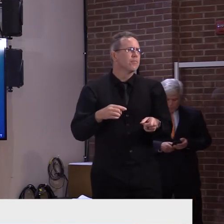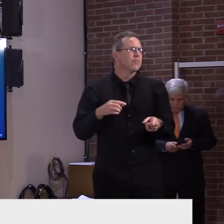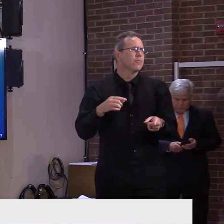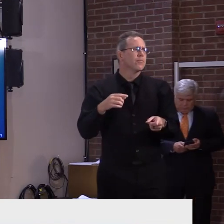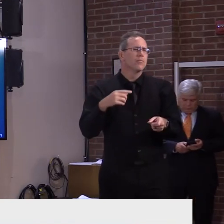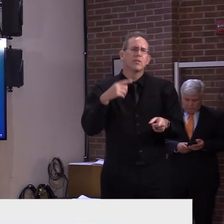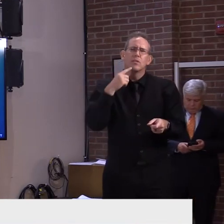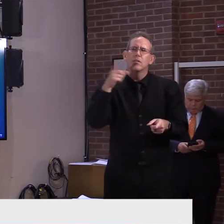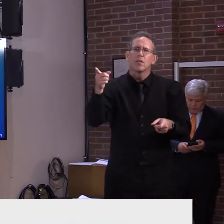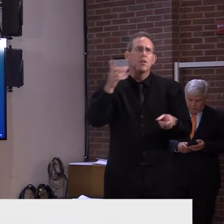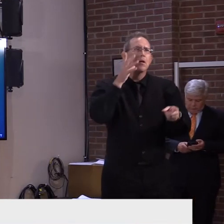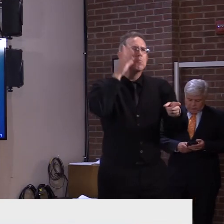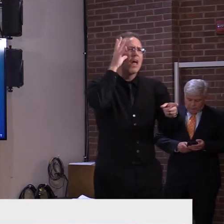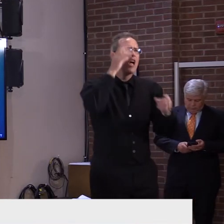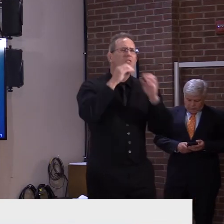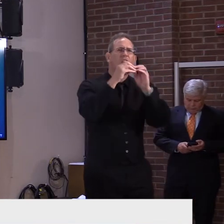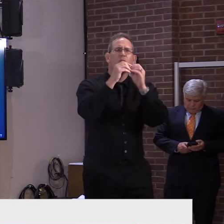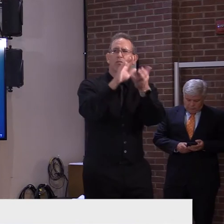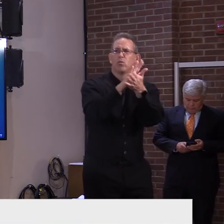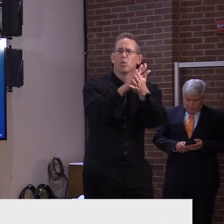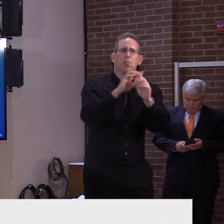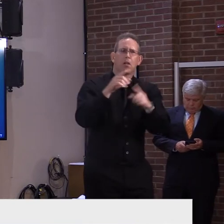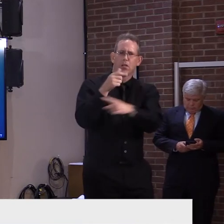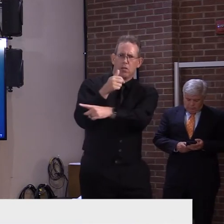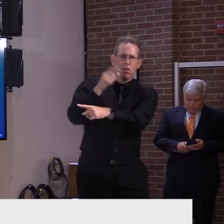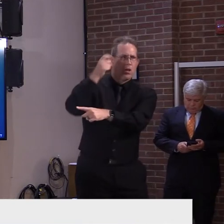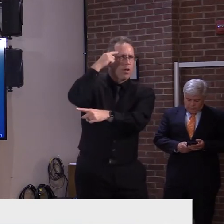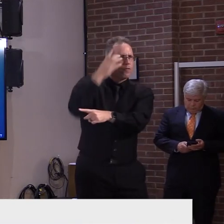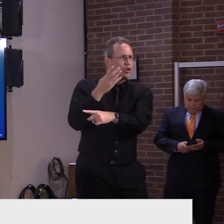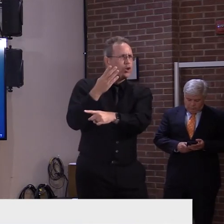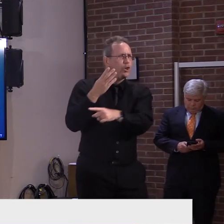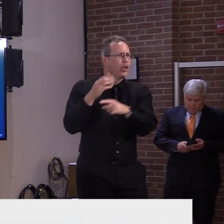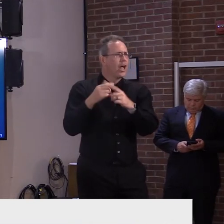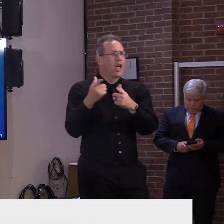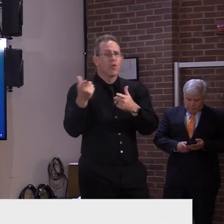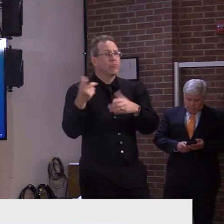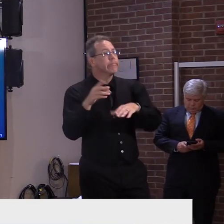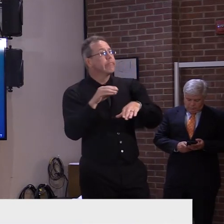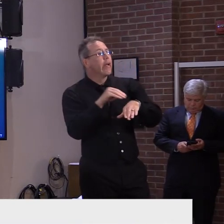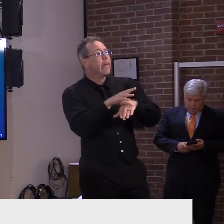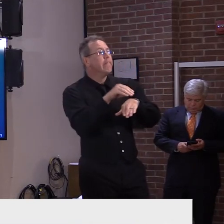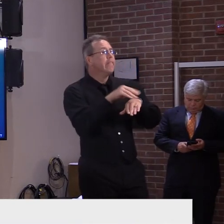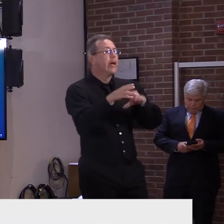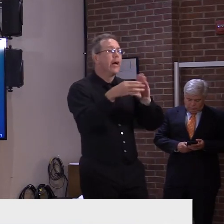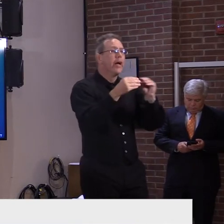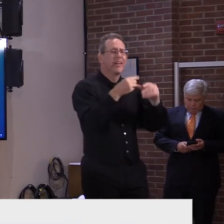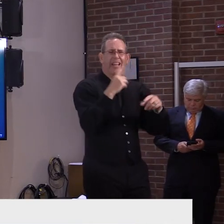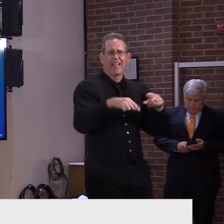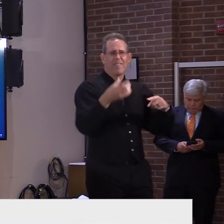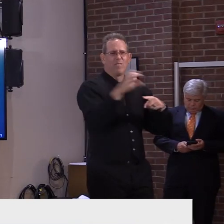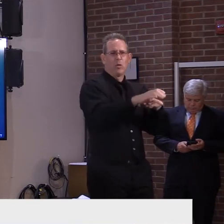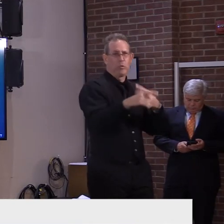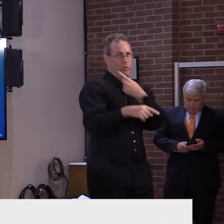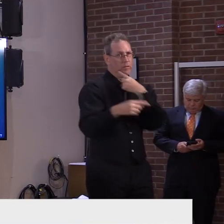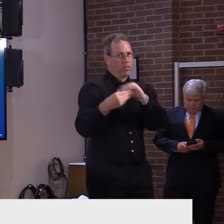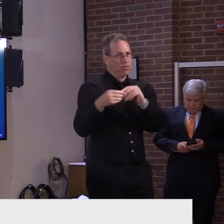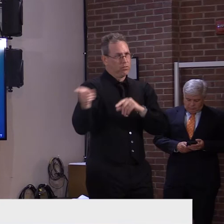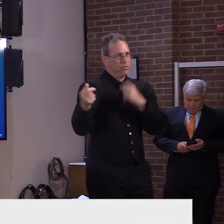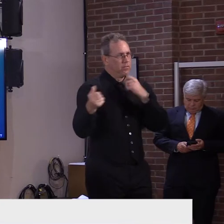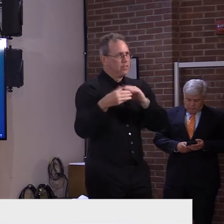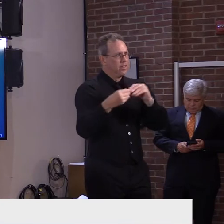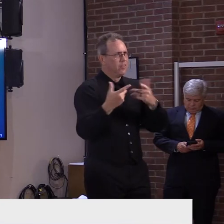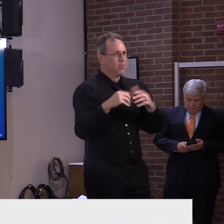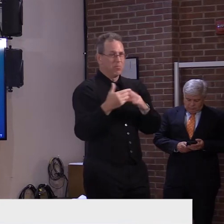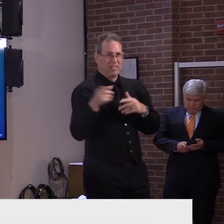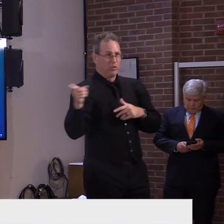advisory and that the final decision is up to the school boards. So are these advisory guidelines from the state somehow